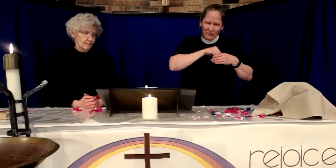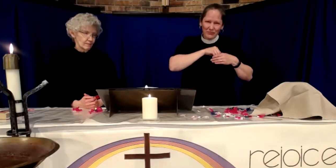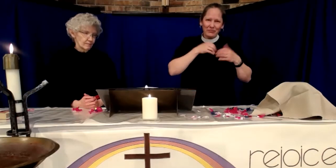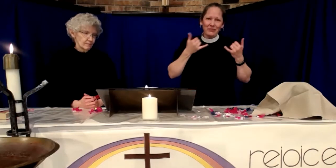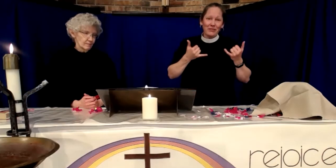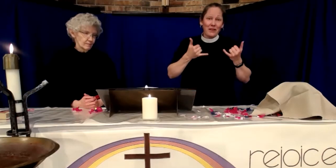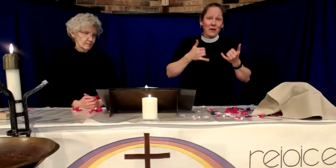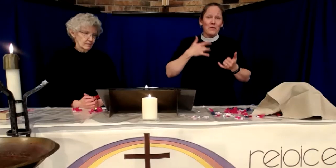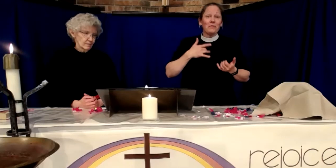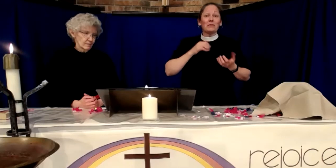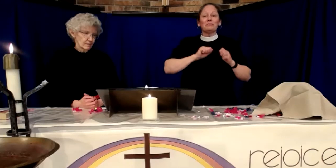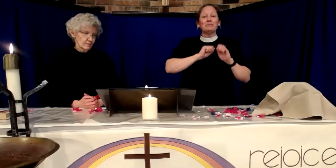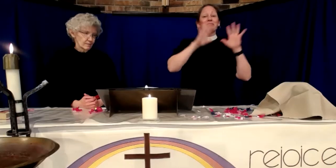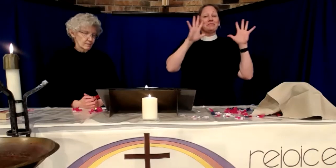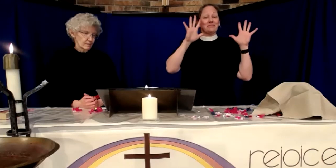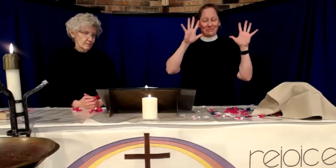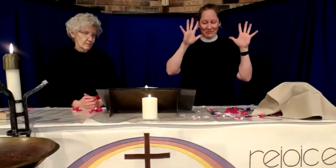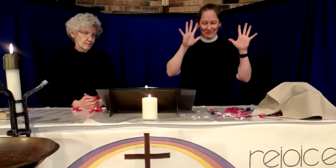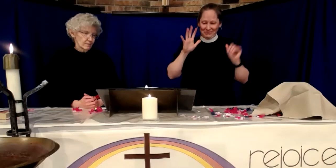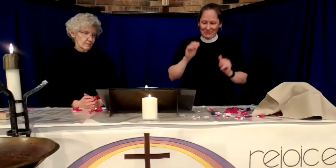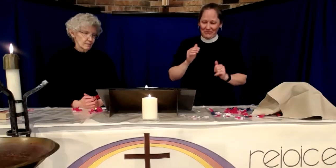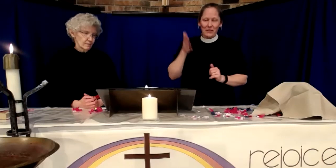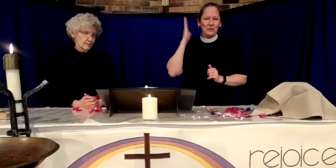Darkness has become light.